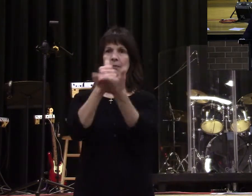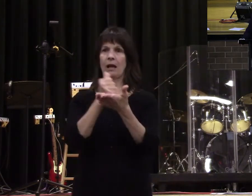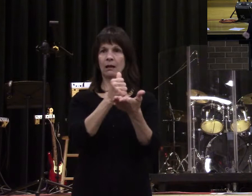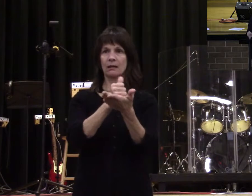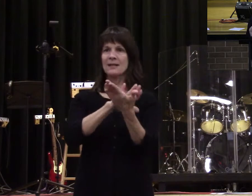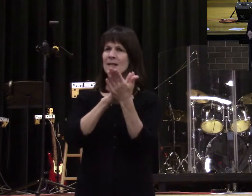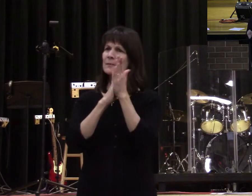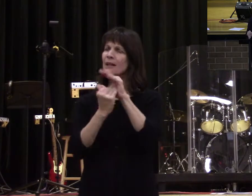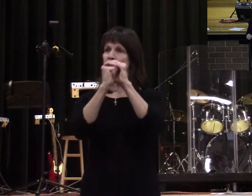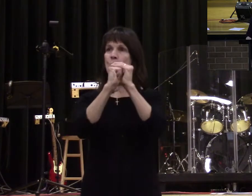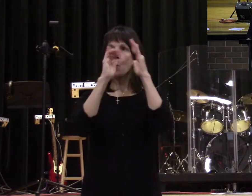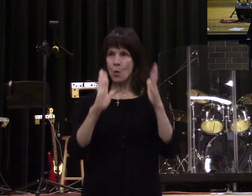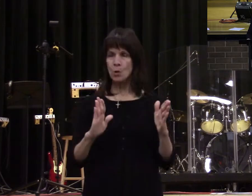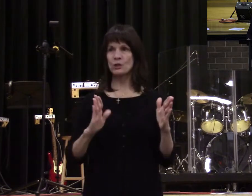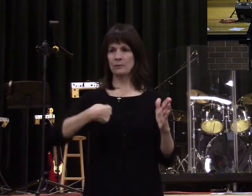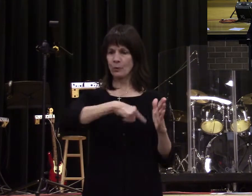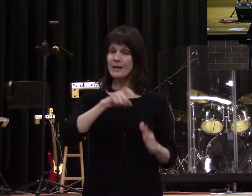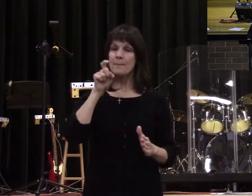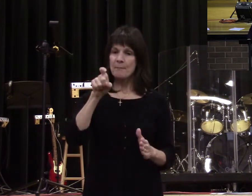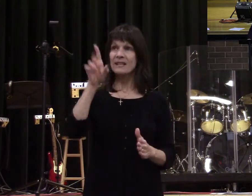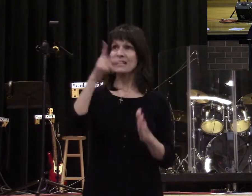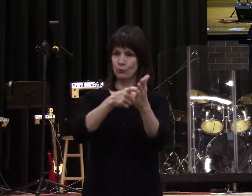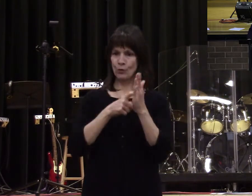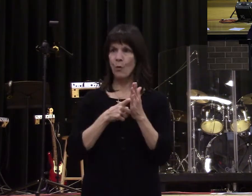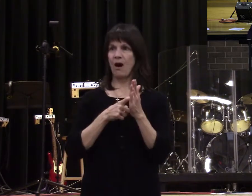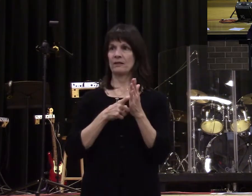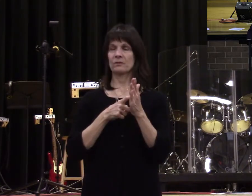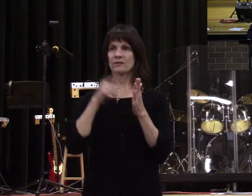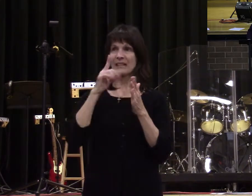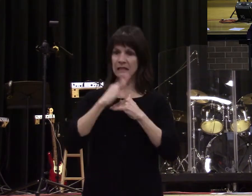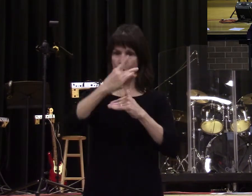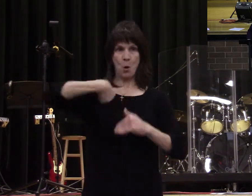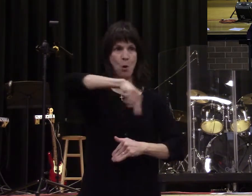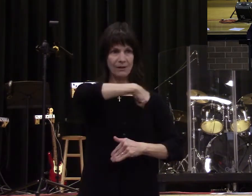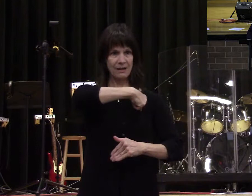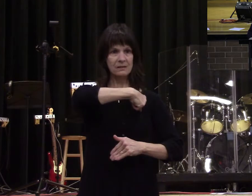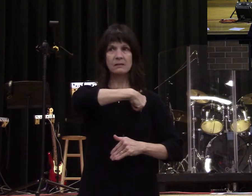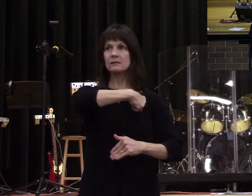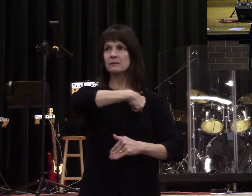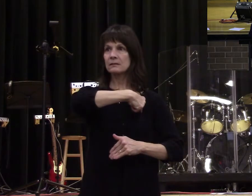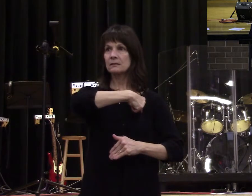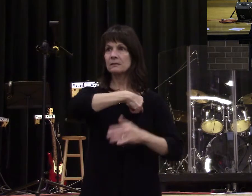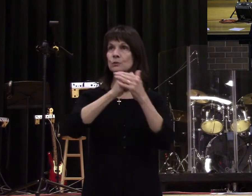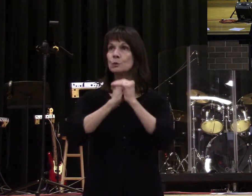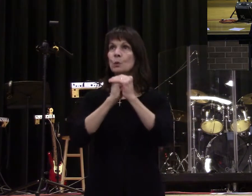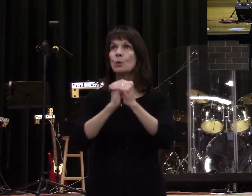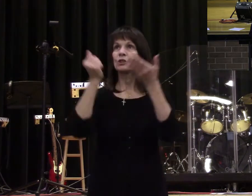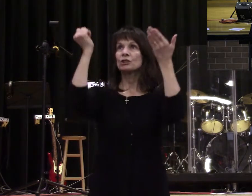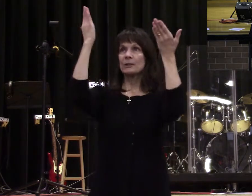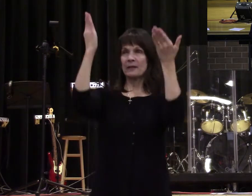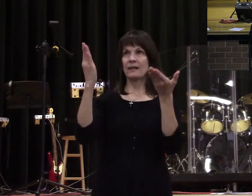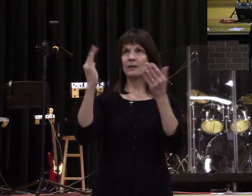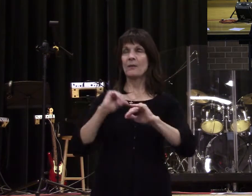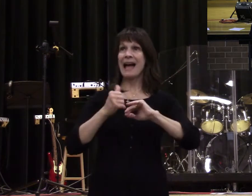Becoming a worshiper is our calling from God. We are being called to worship God with